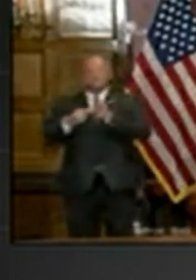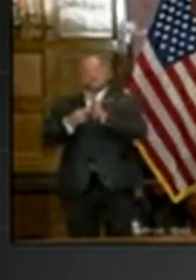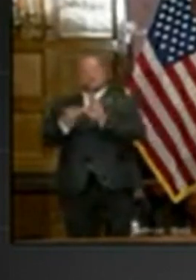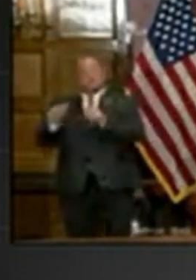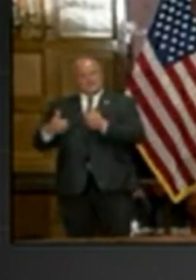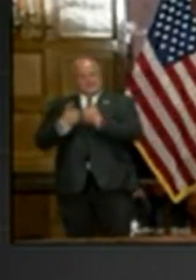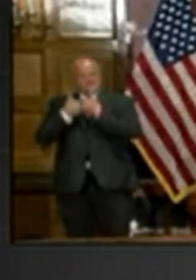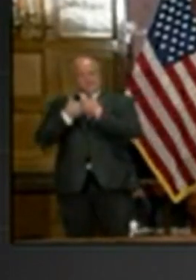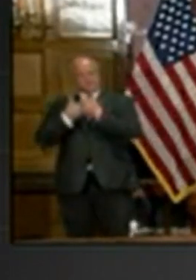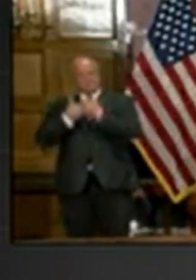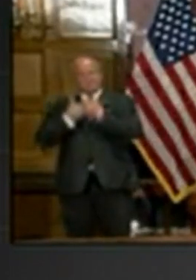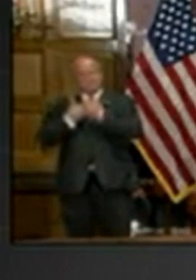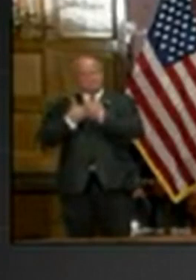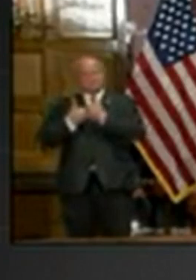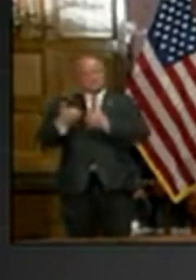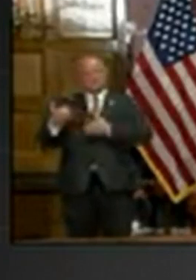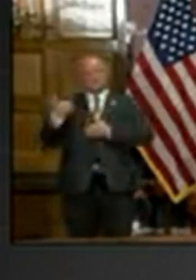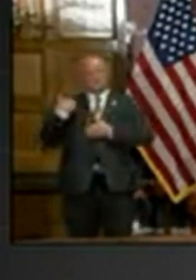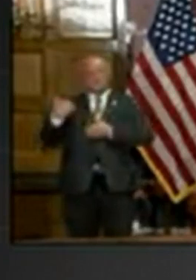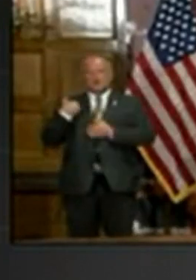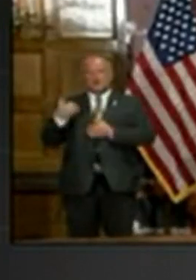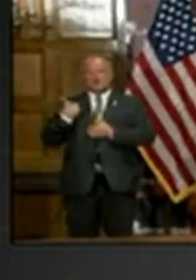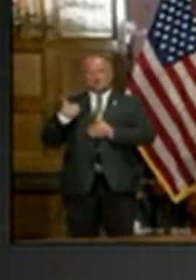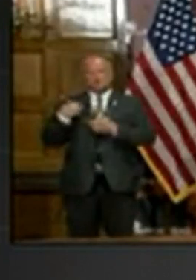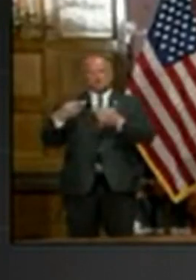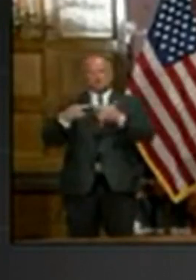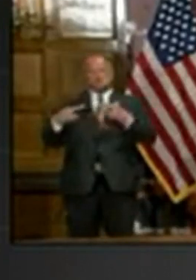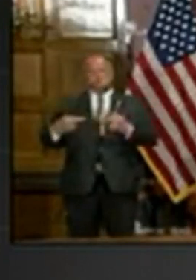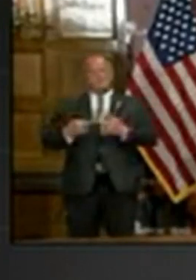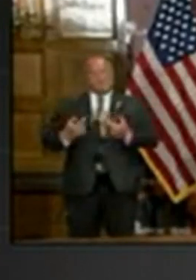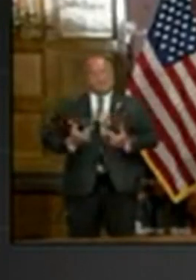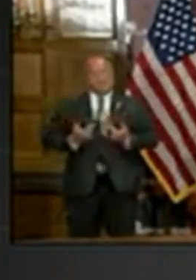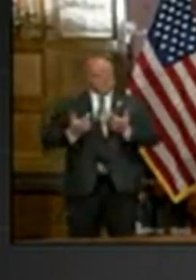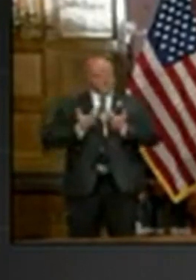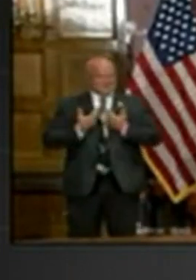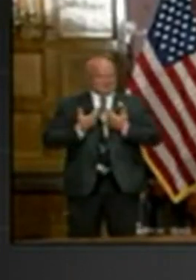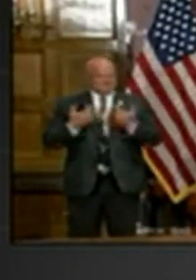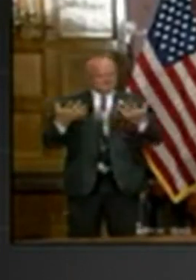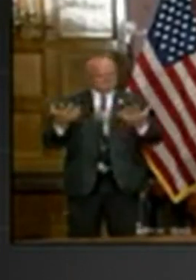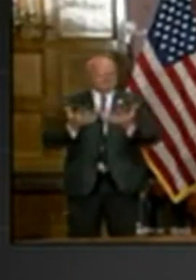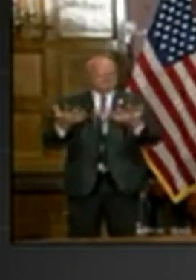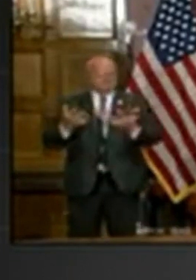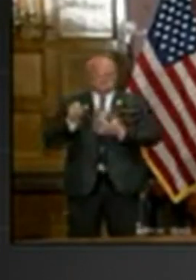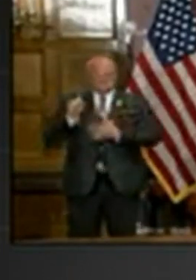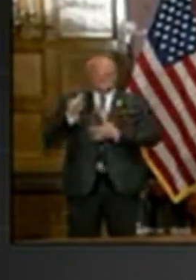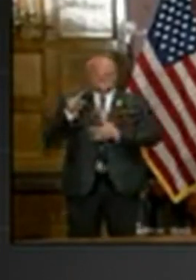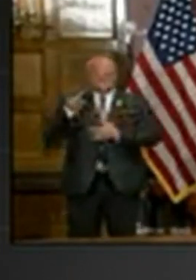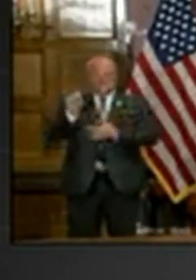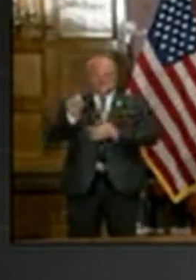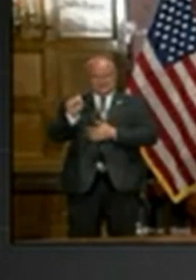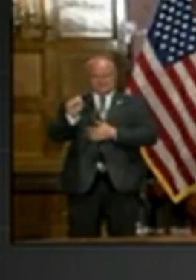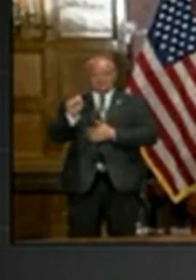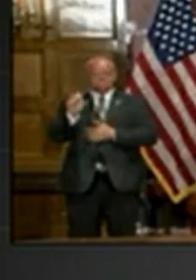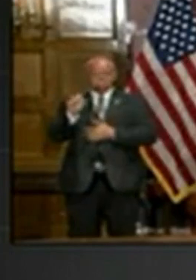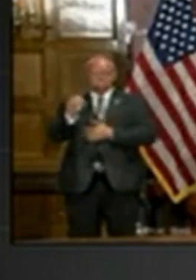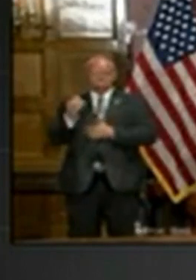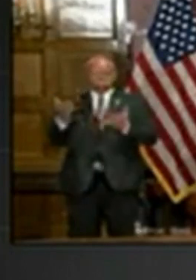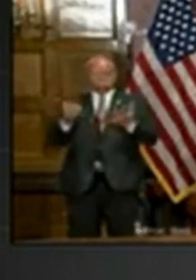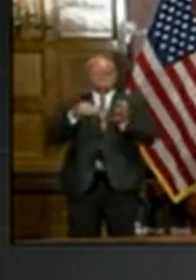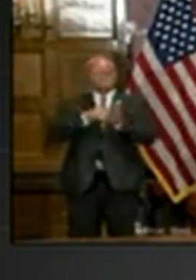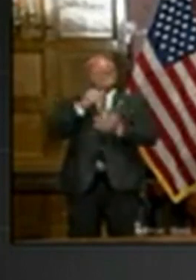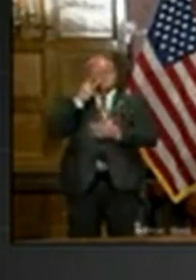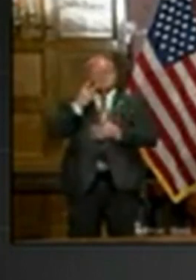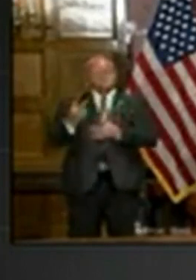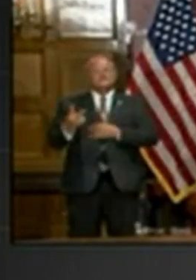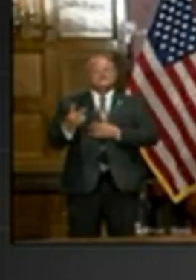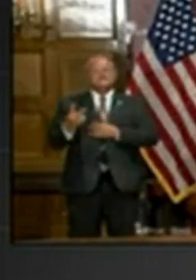the challenges, and it reminds you in the region in which you live as to what your status is. And so here again, you'll